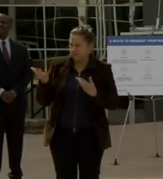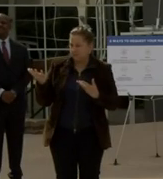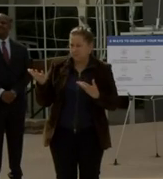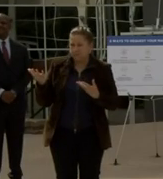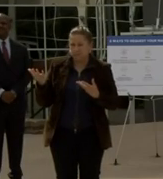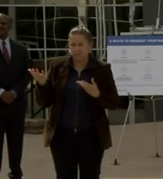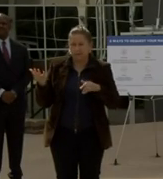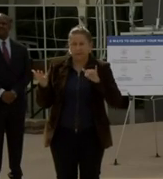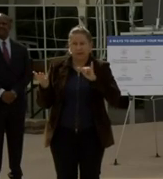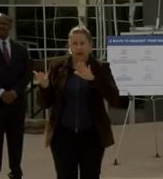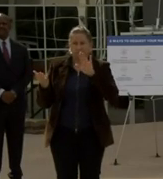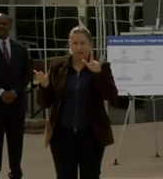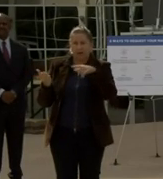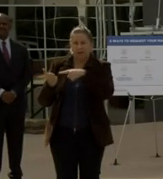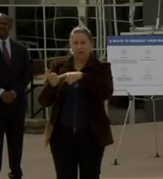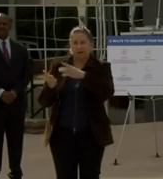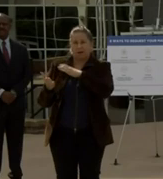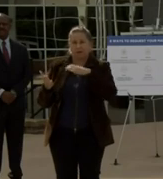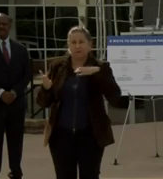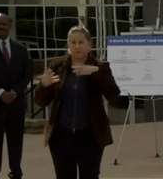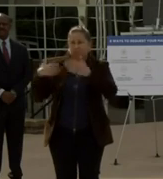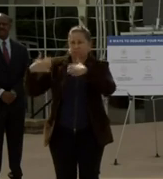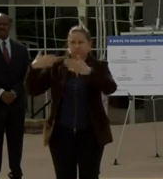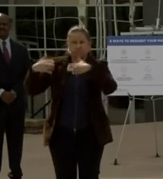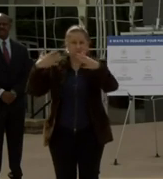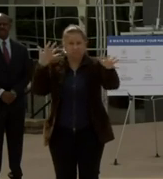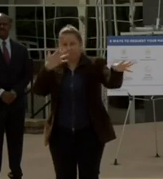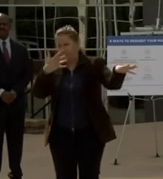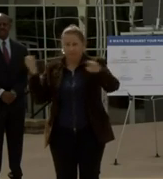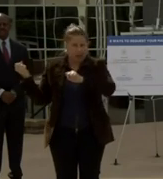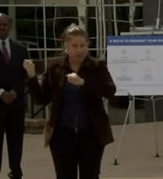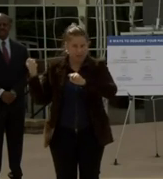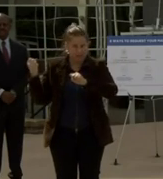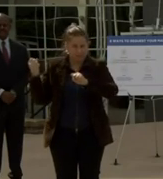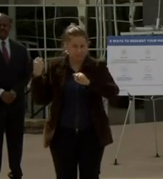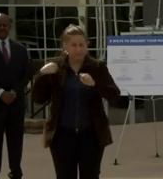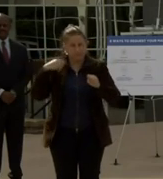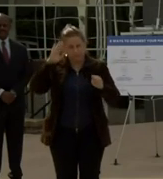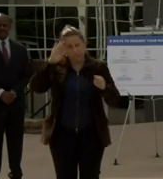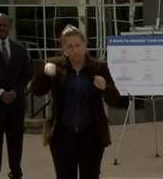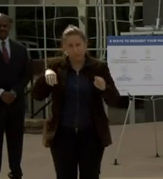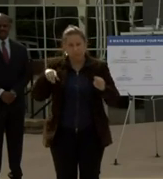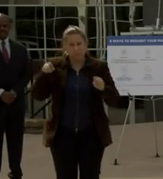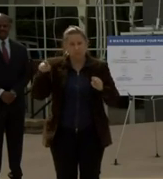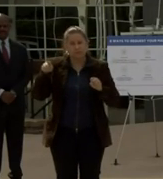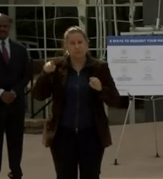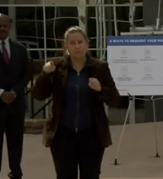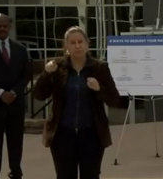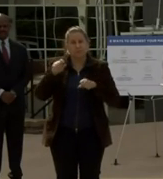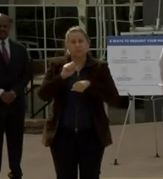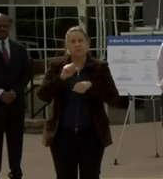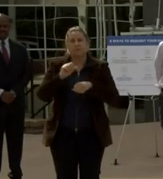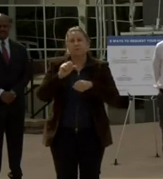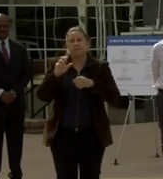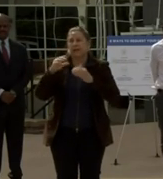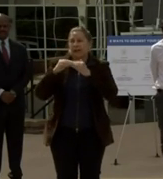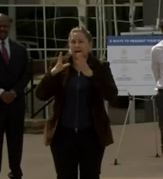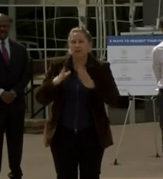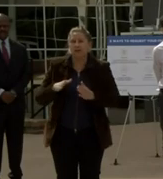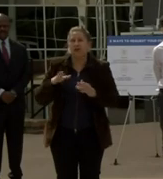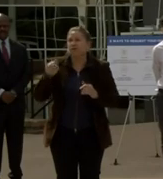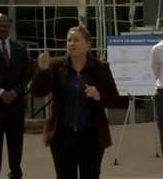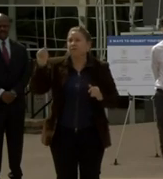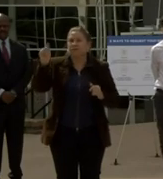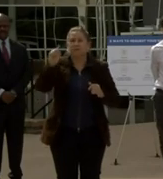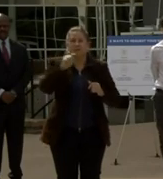we think we know that working with all of the leadership at the Senate, the White